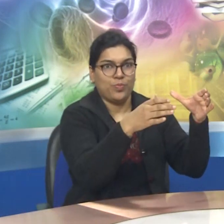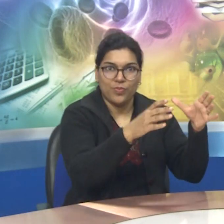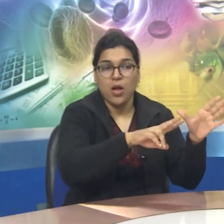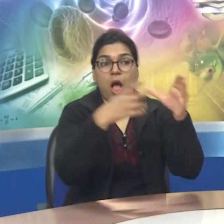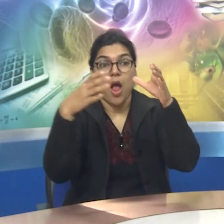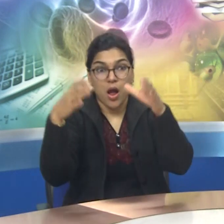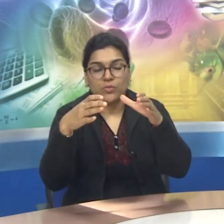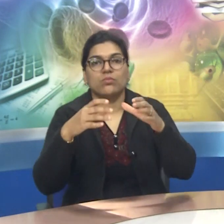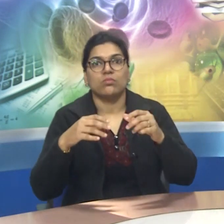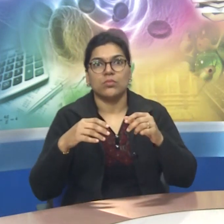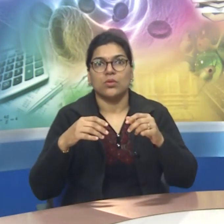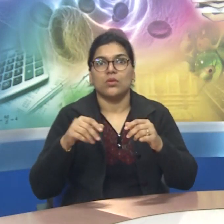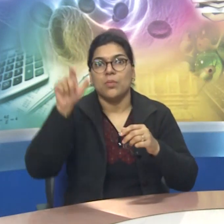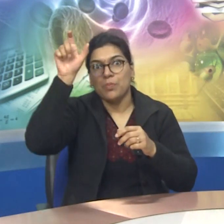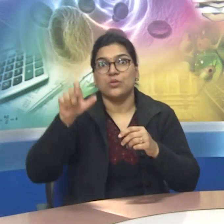at one place for browsing.